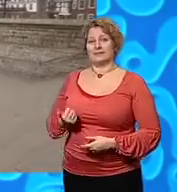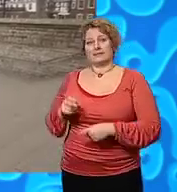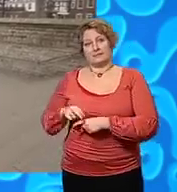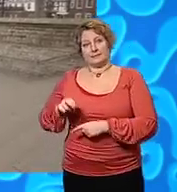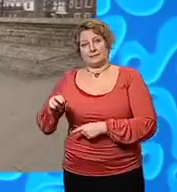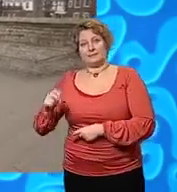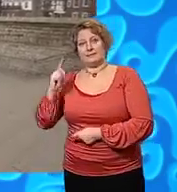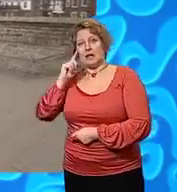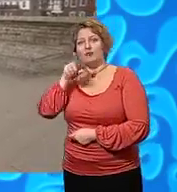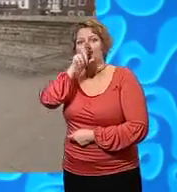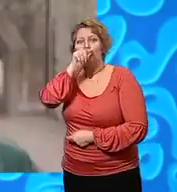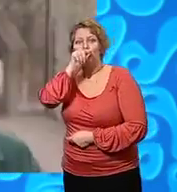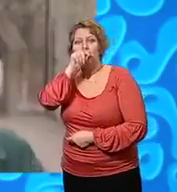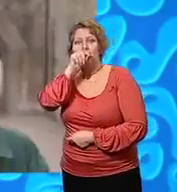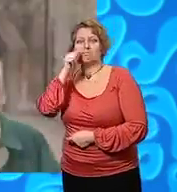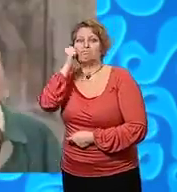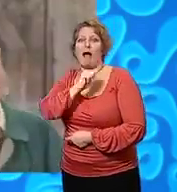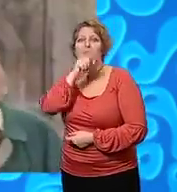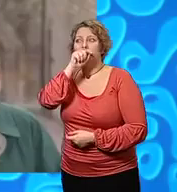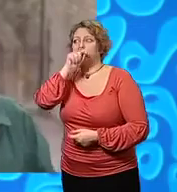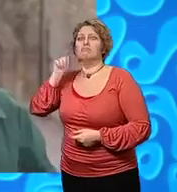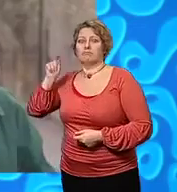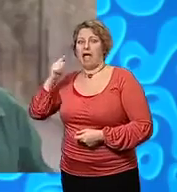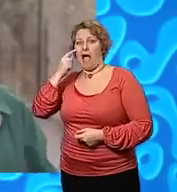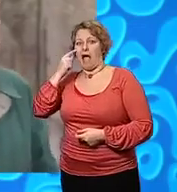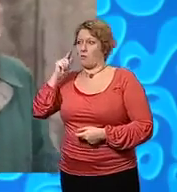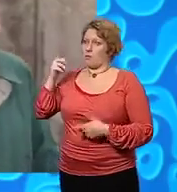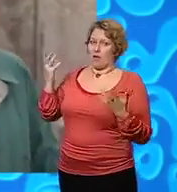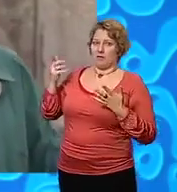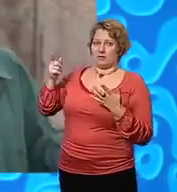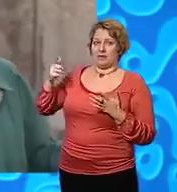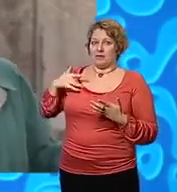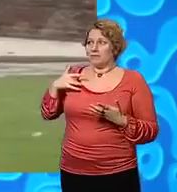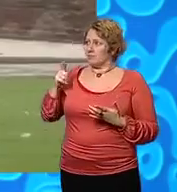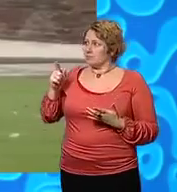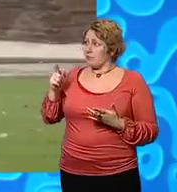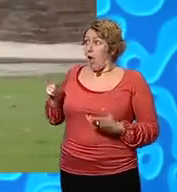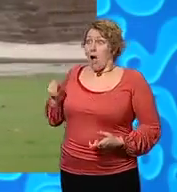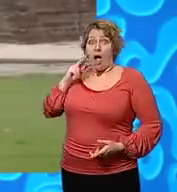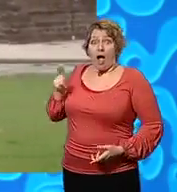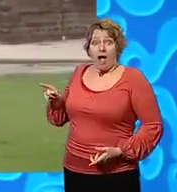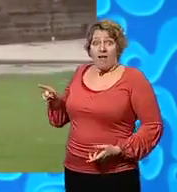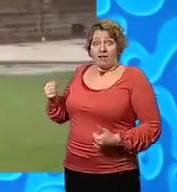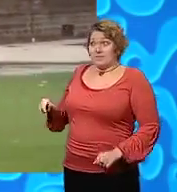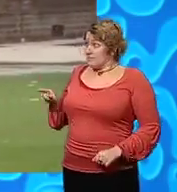Then we went to look for the ravens that live in the Tower of London. Oh, look, Pippin! There's